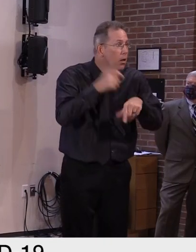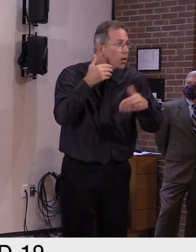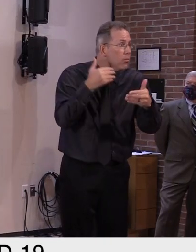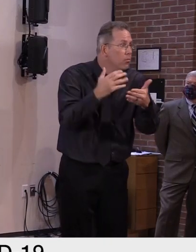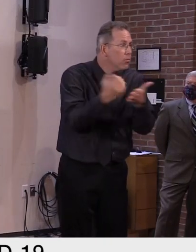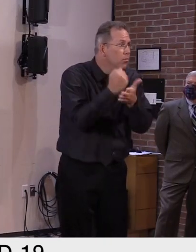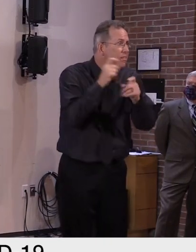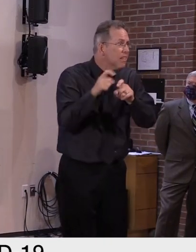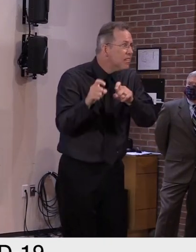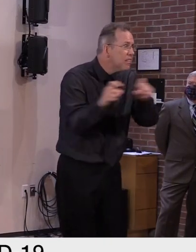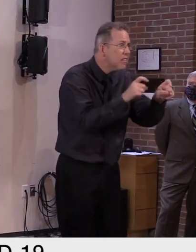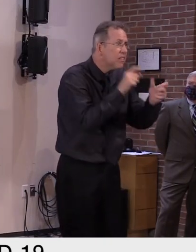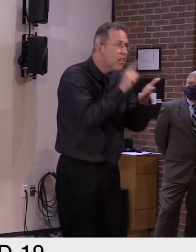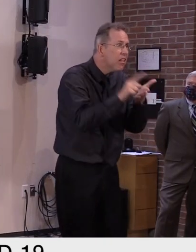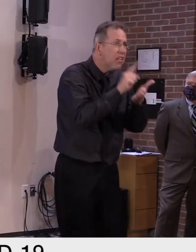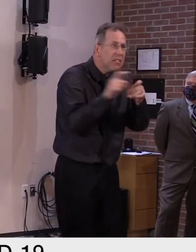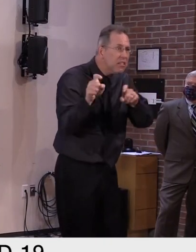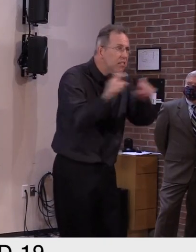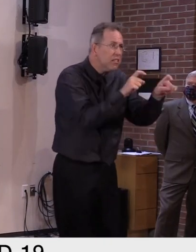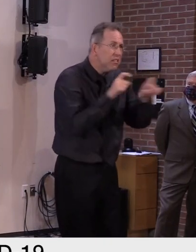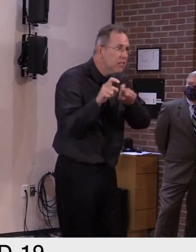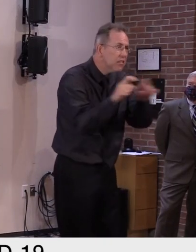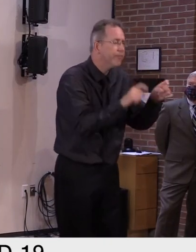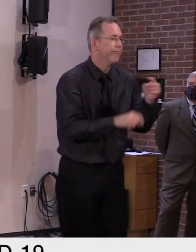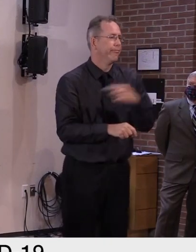testing. Dr. Levine.